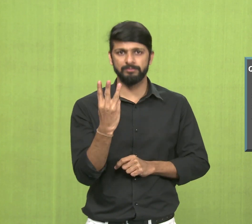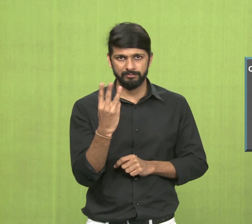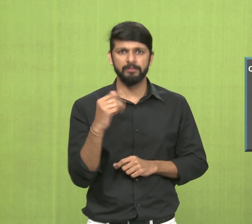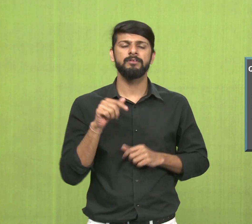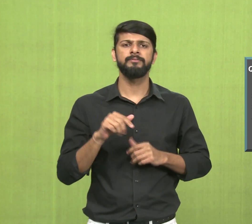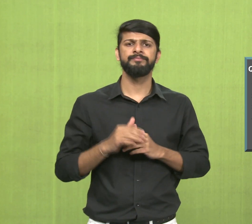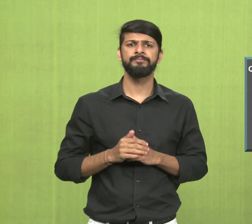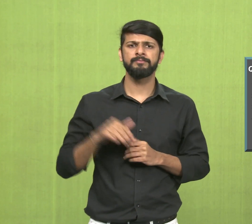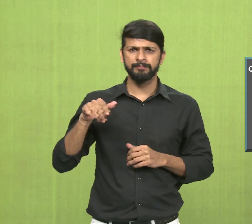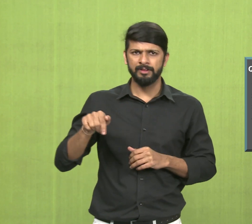Question number 3.